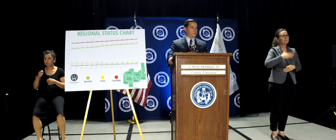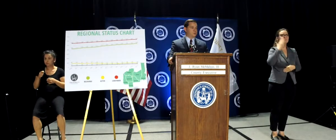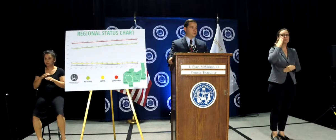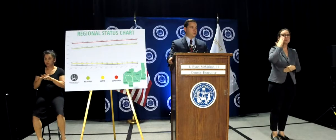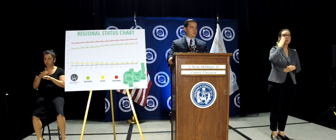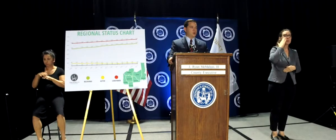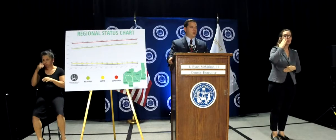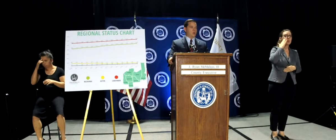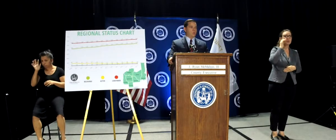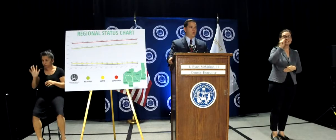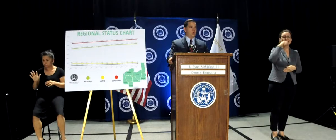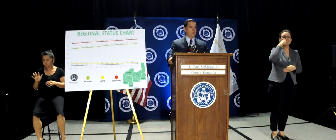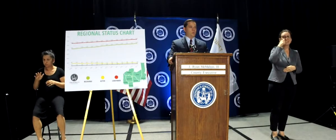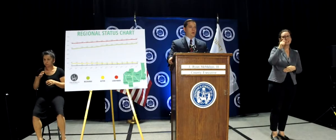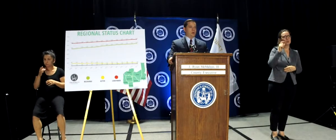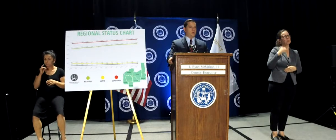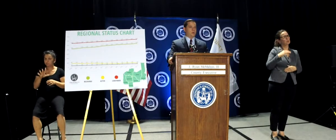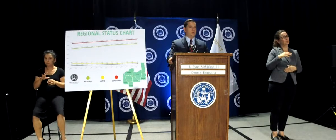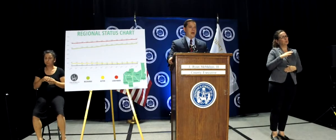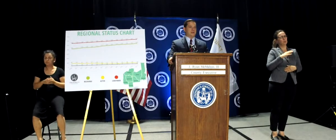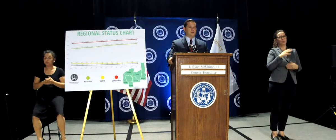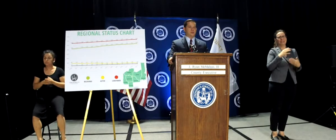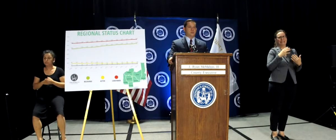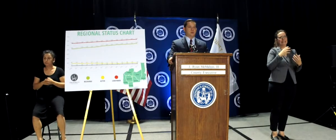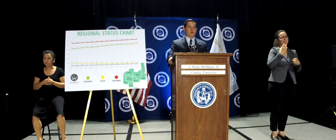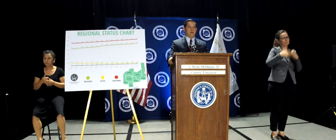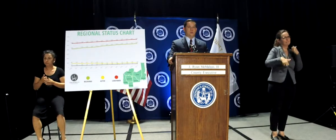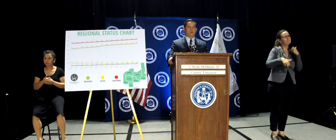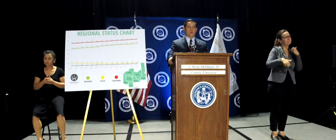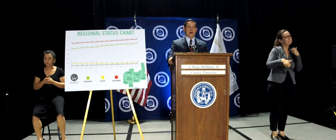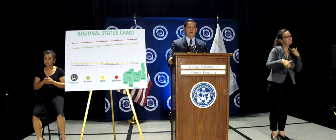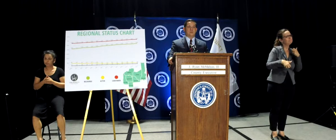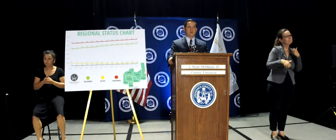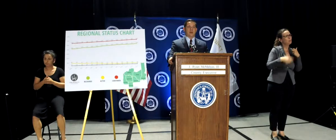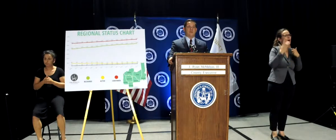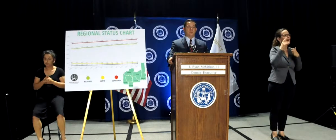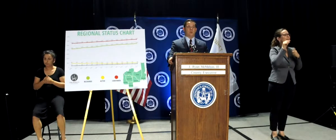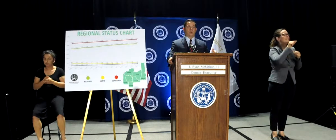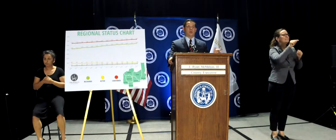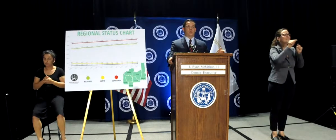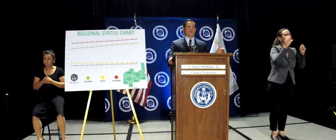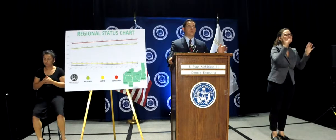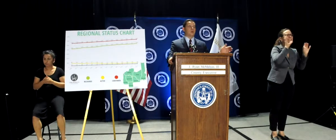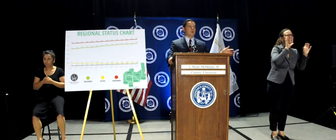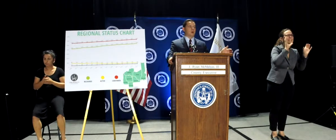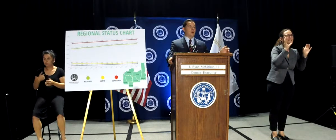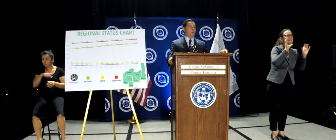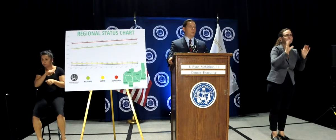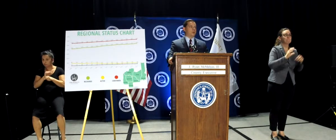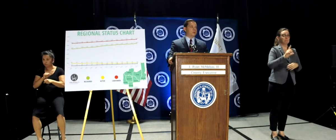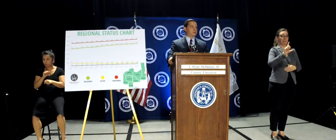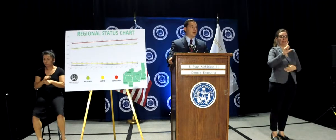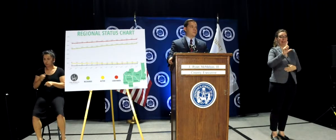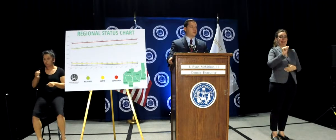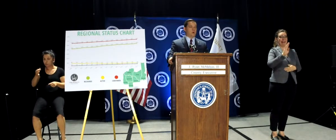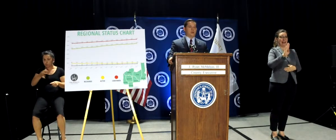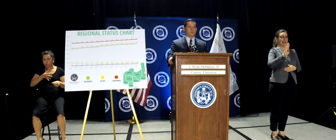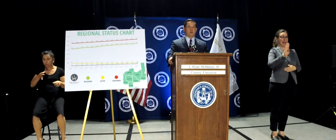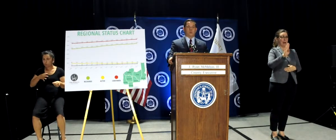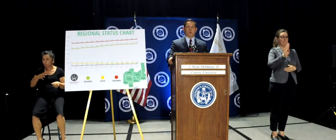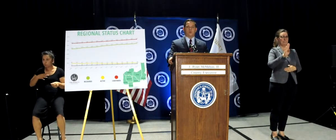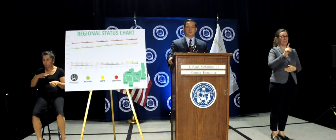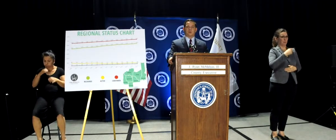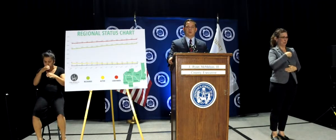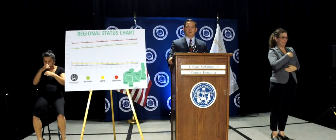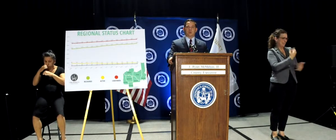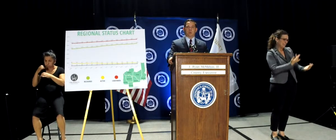turn times. We are actively communicating with new labs that we haven't been working with, bringing these labs into our community